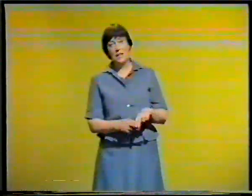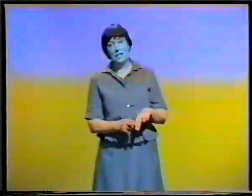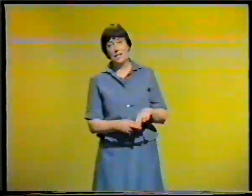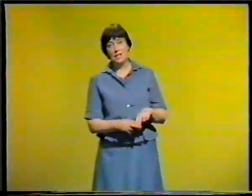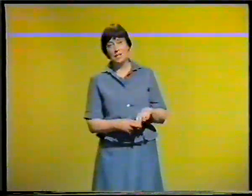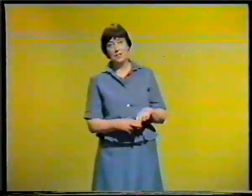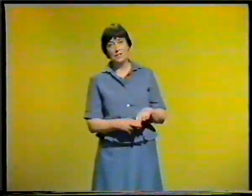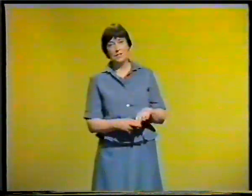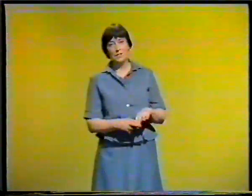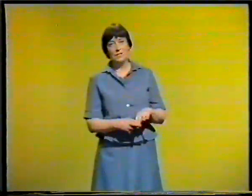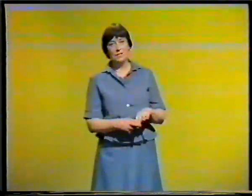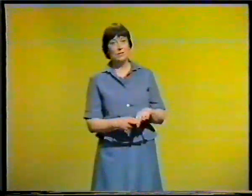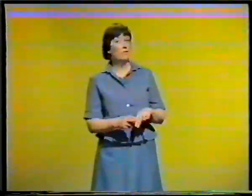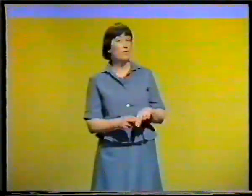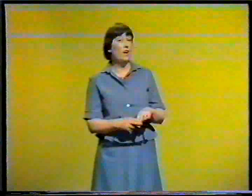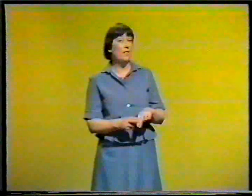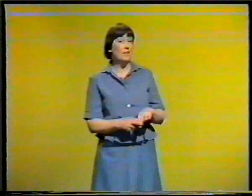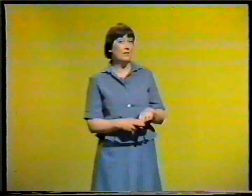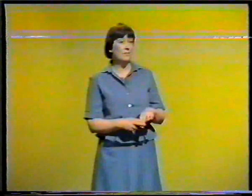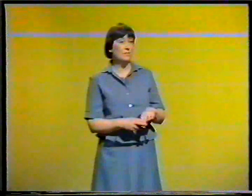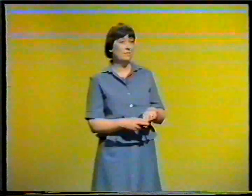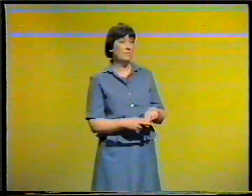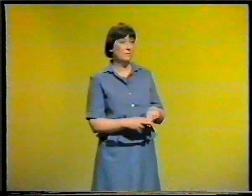daddy, father,